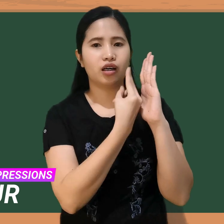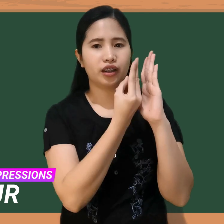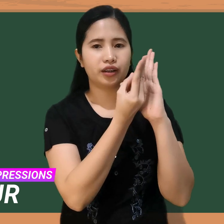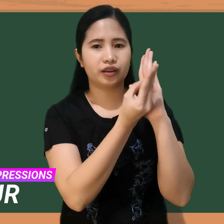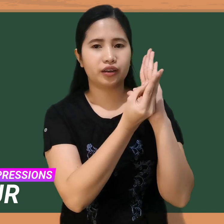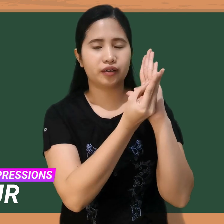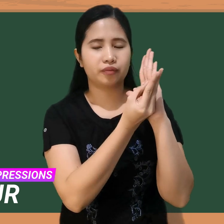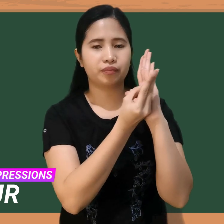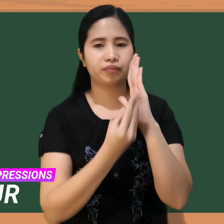R.